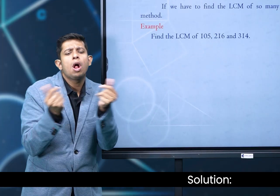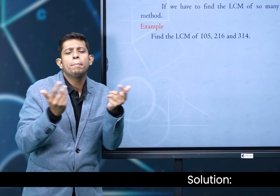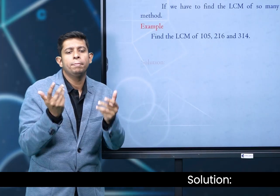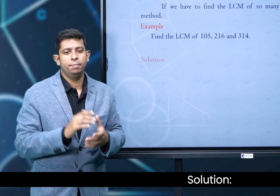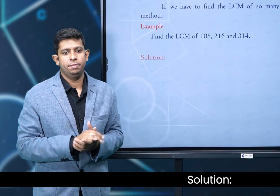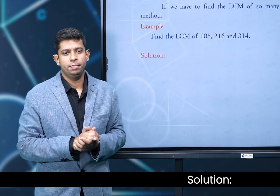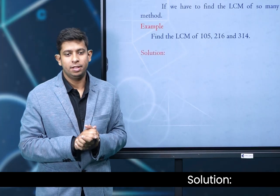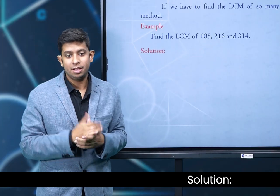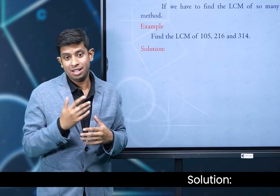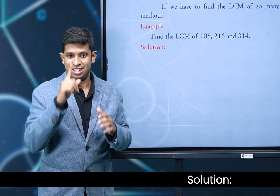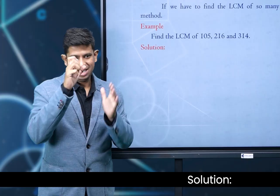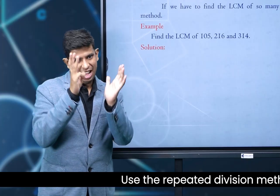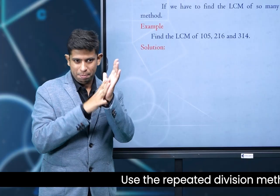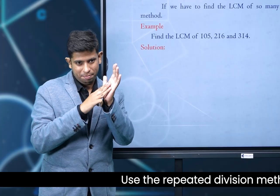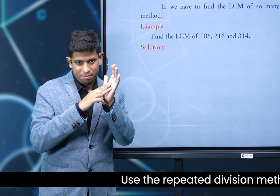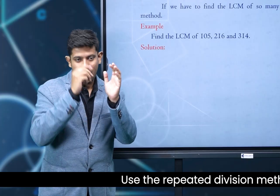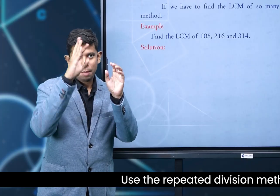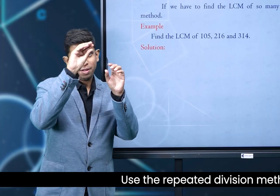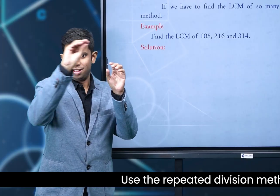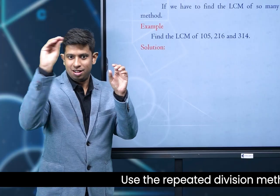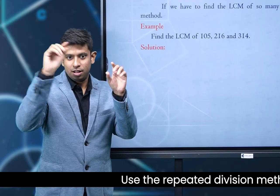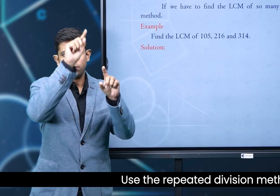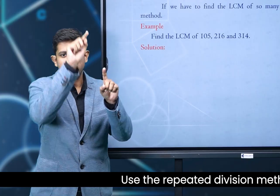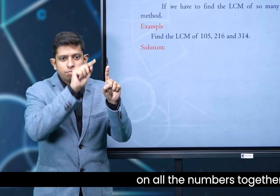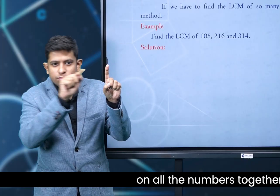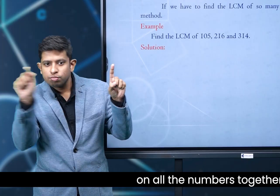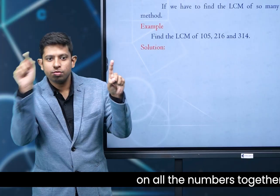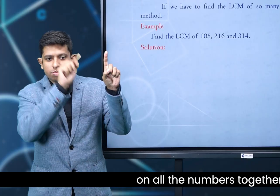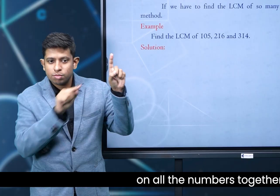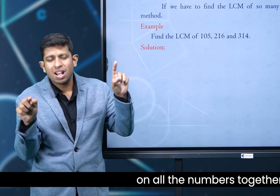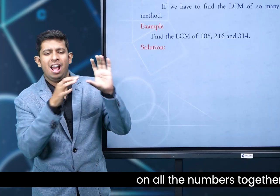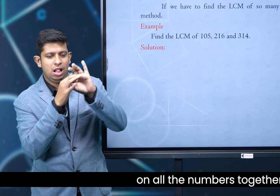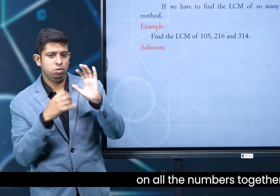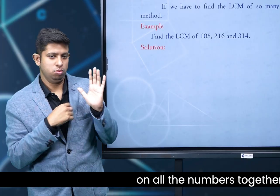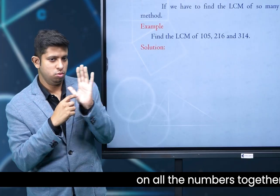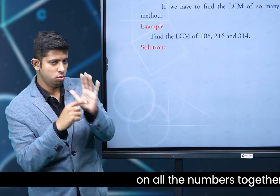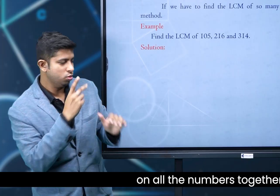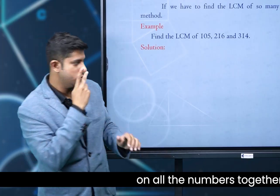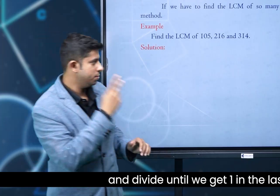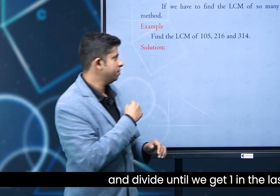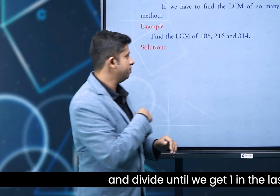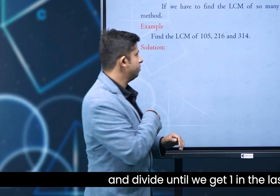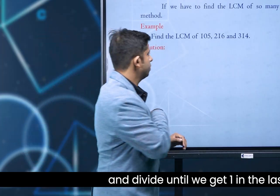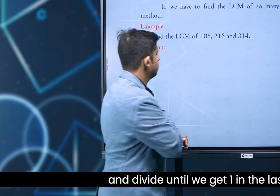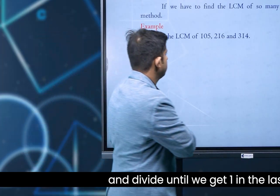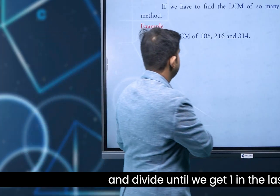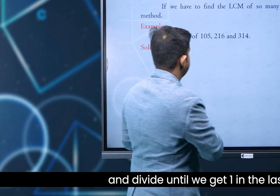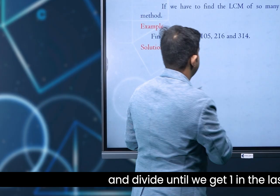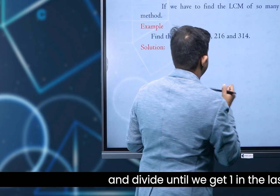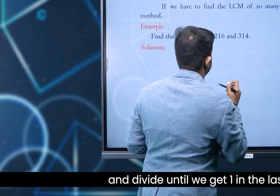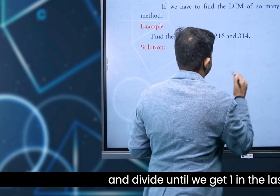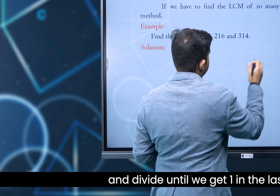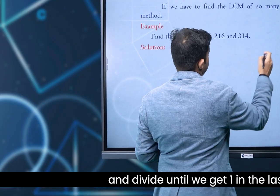Solution. Use the repeated division method on all the numbers together and divide until we get 1 in the last